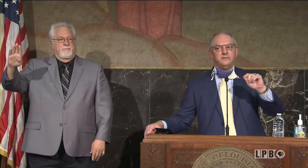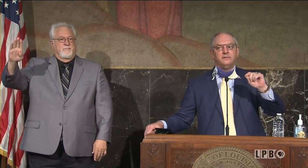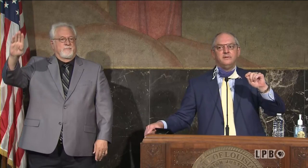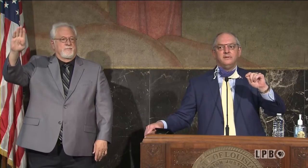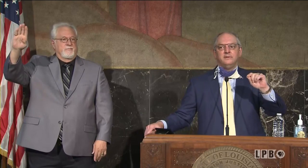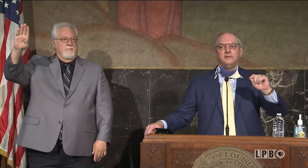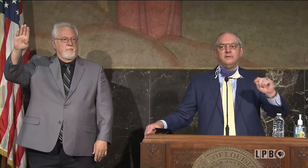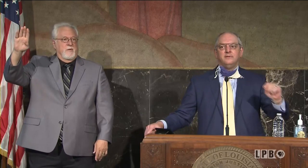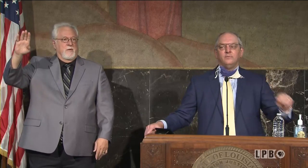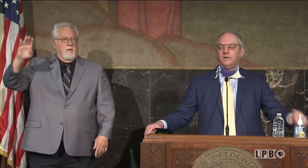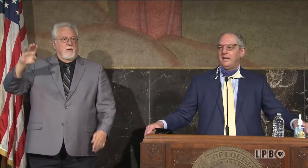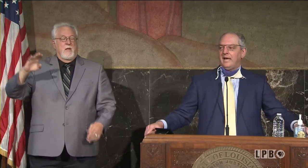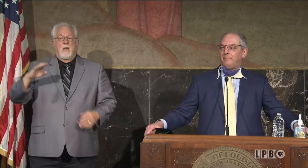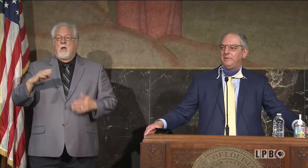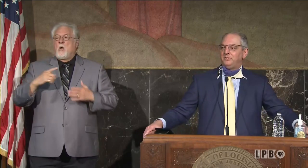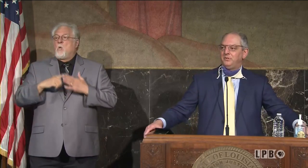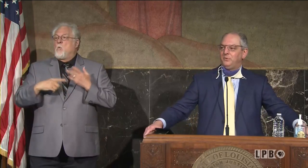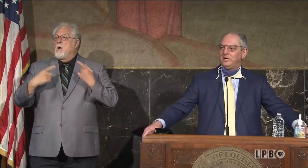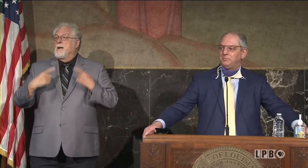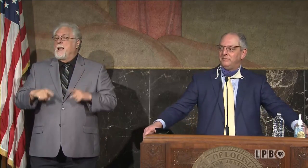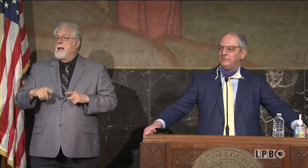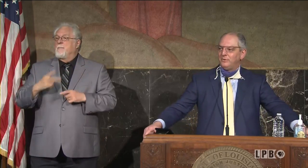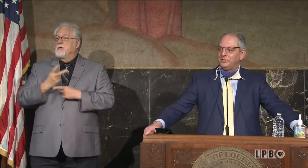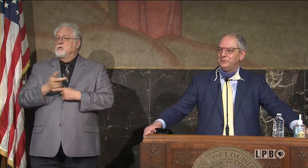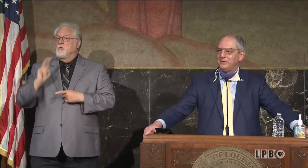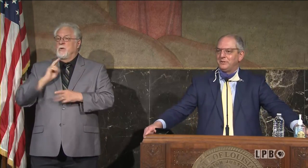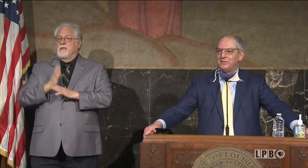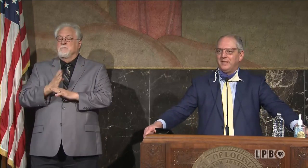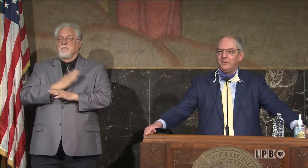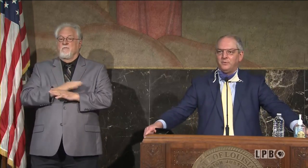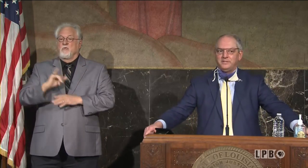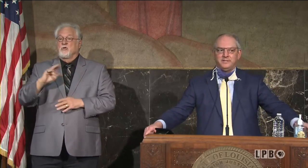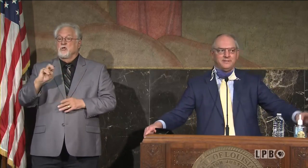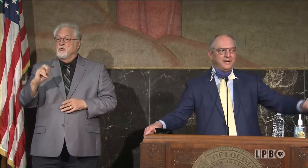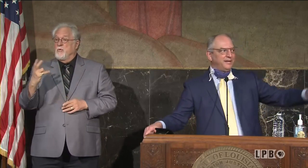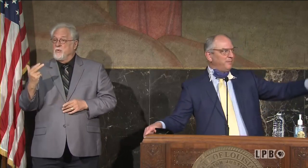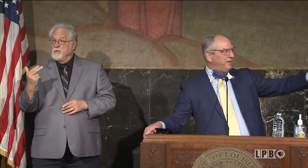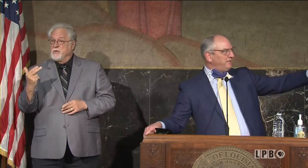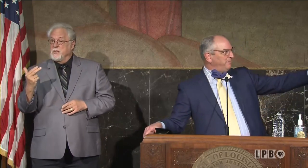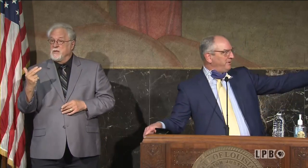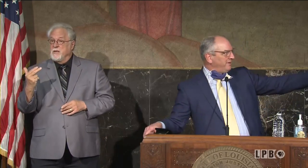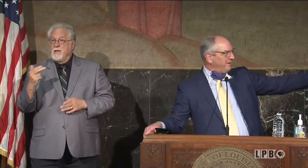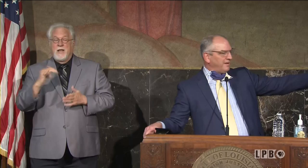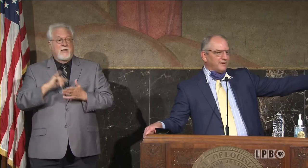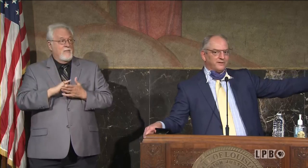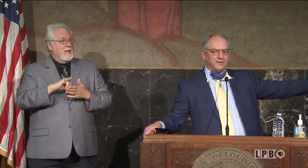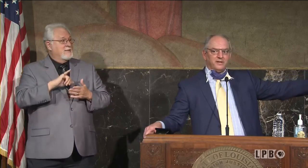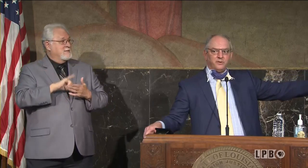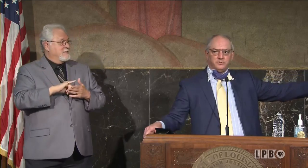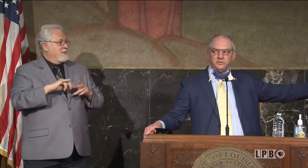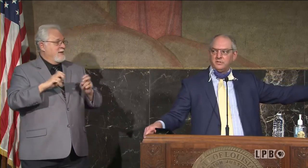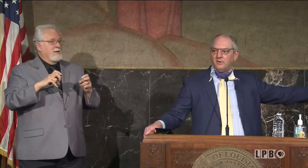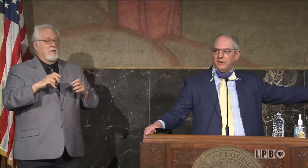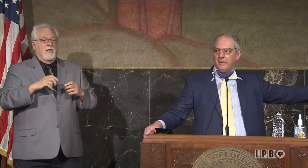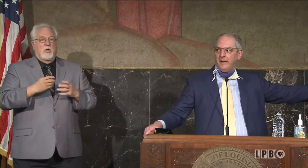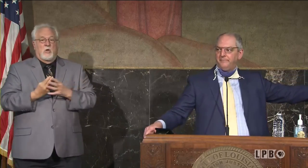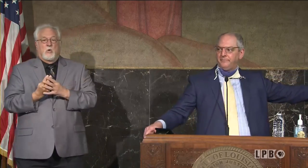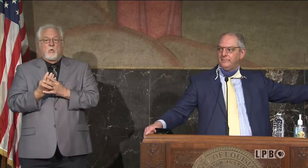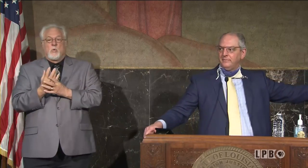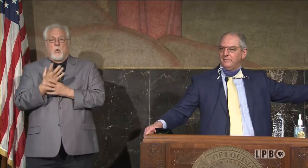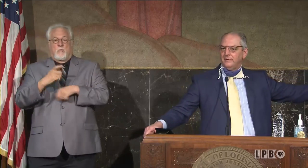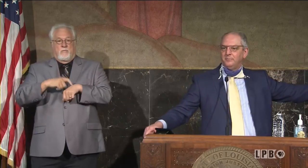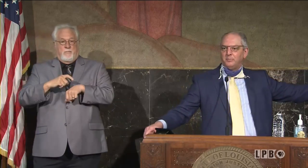since. What happened 2 weeks before June the 13th, which is that incubation period that Dr. Guidry was just talking